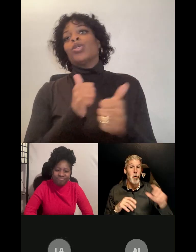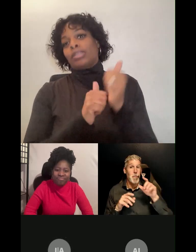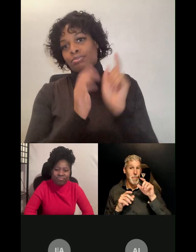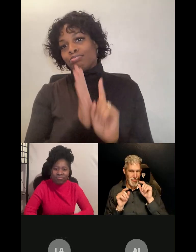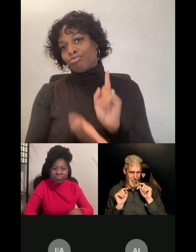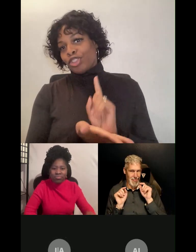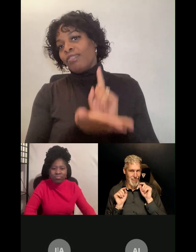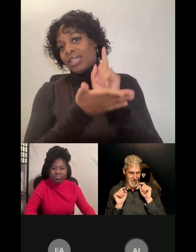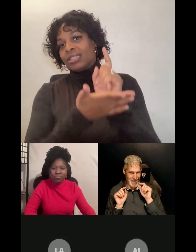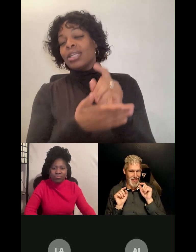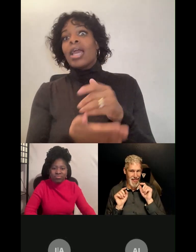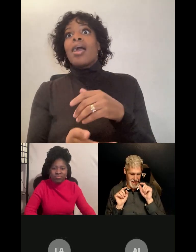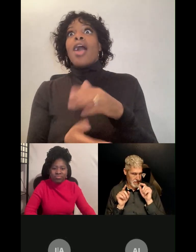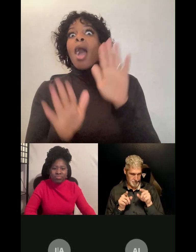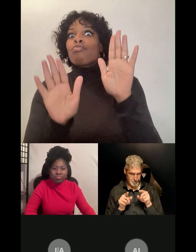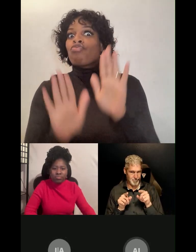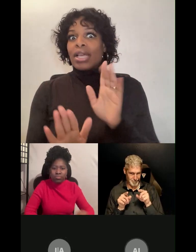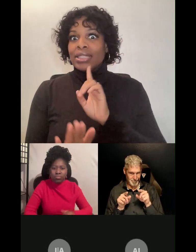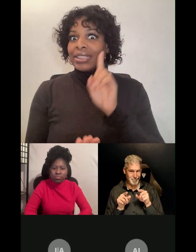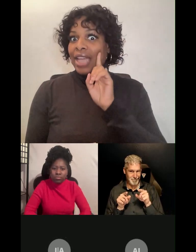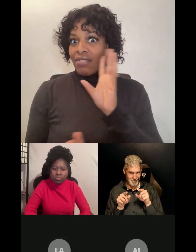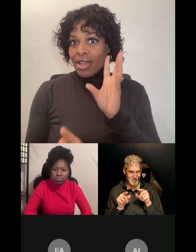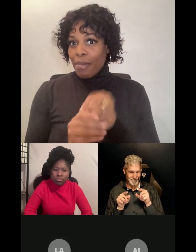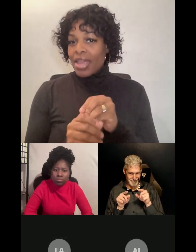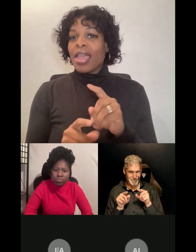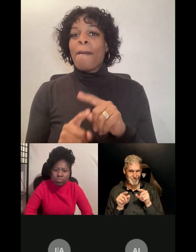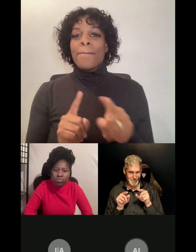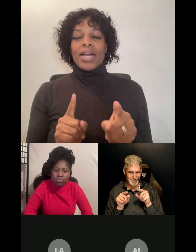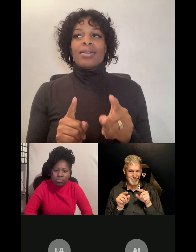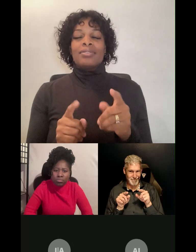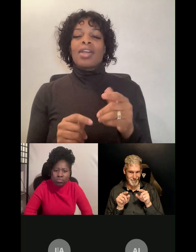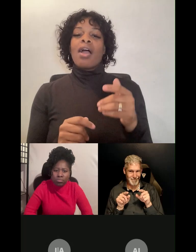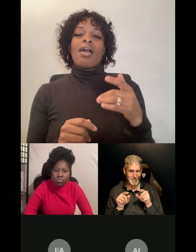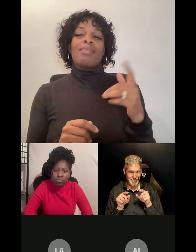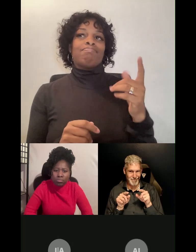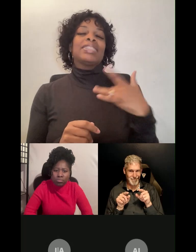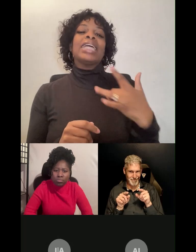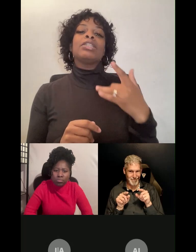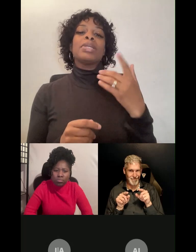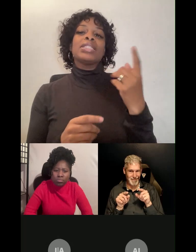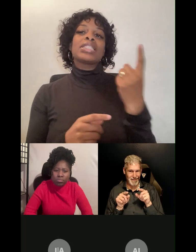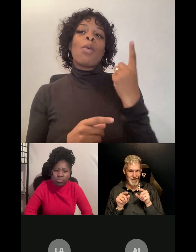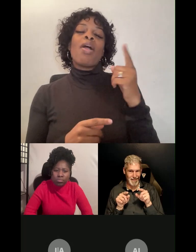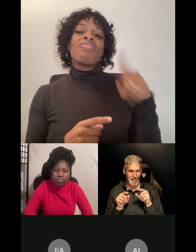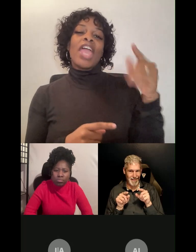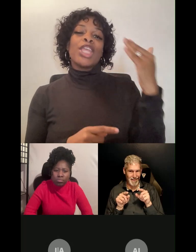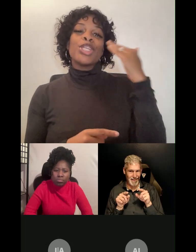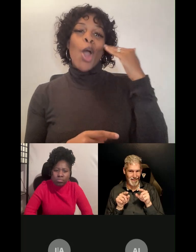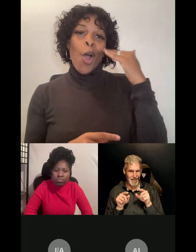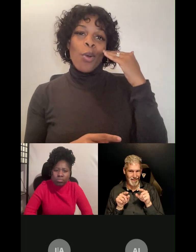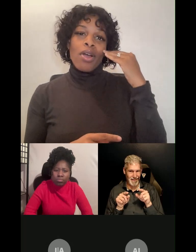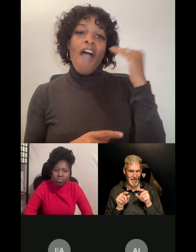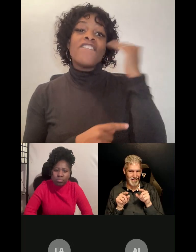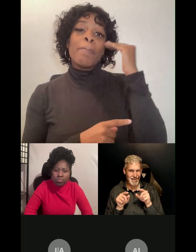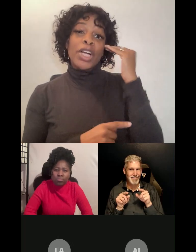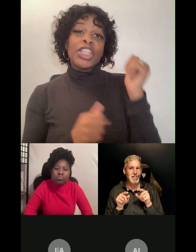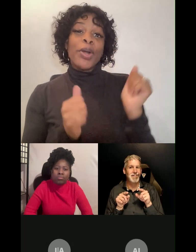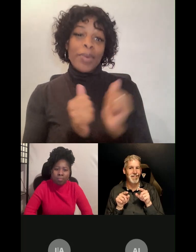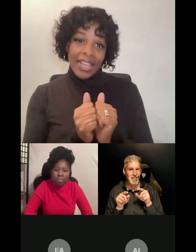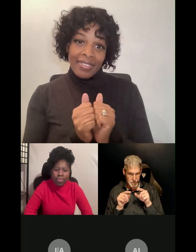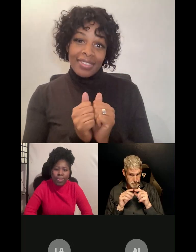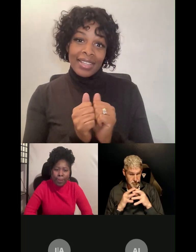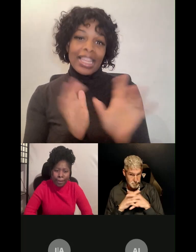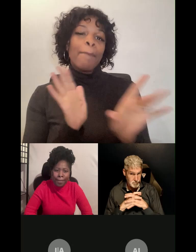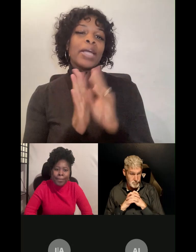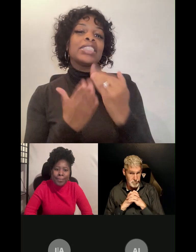Yeah. most privileged. Great is them coming in, but tend to be someone they know, are